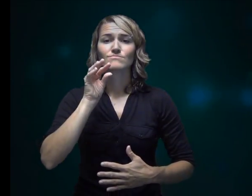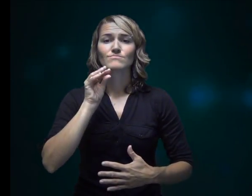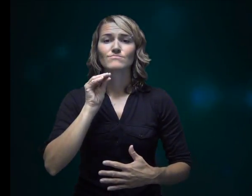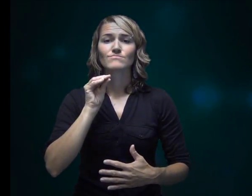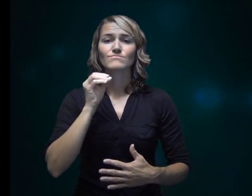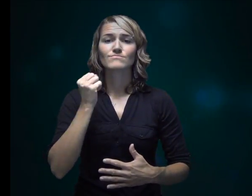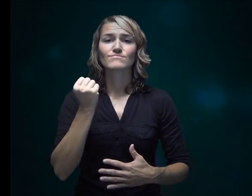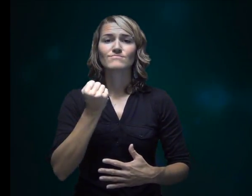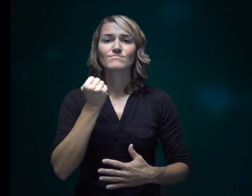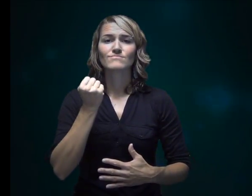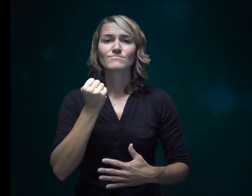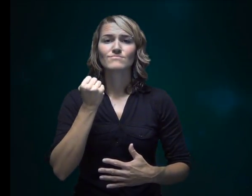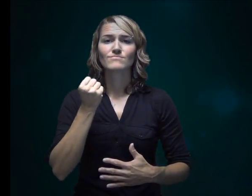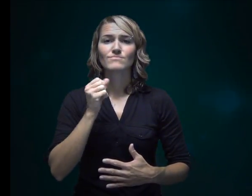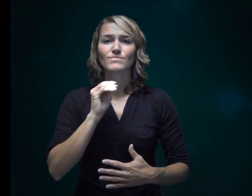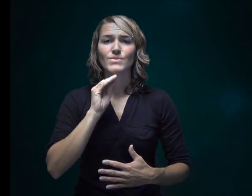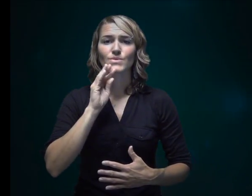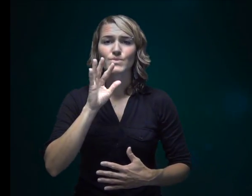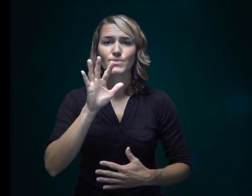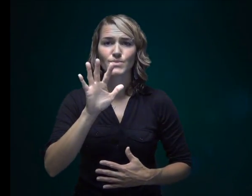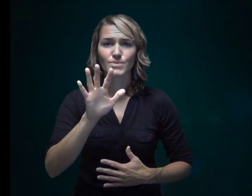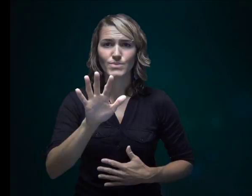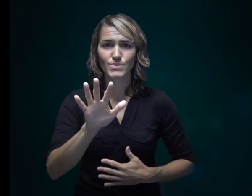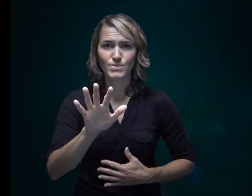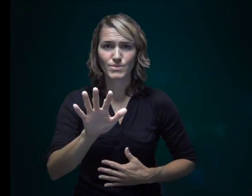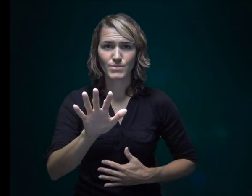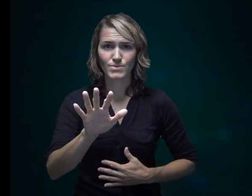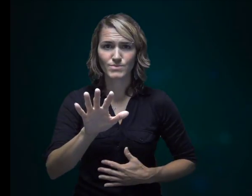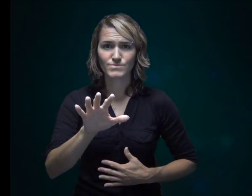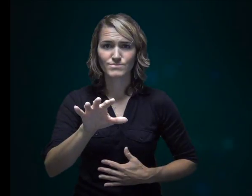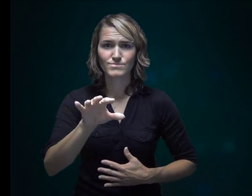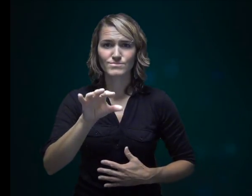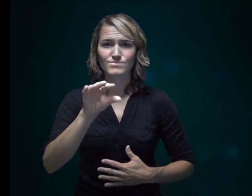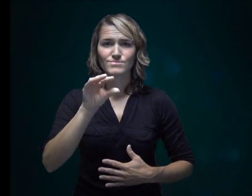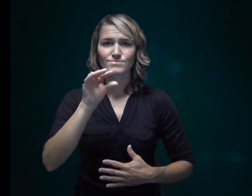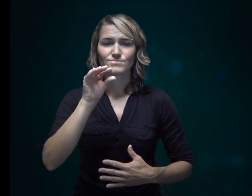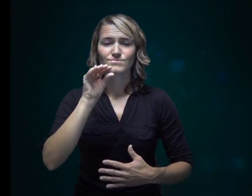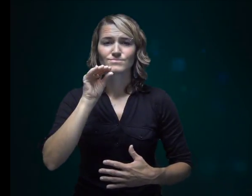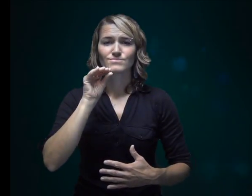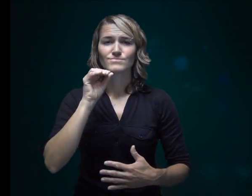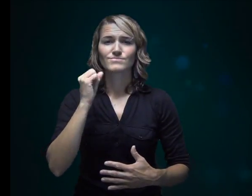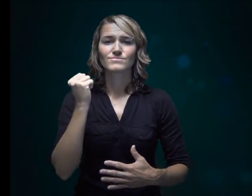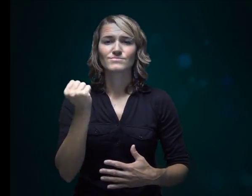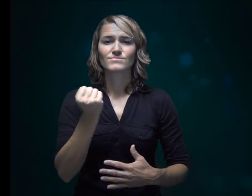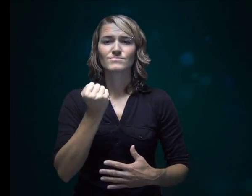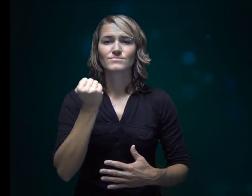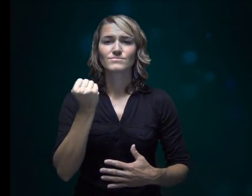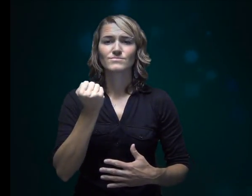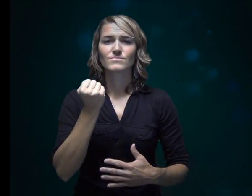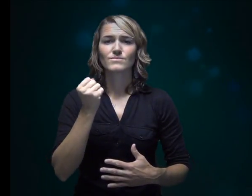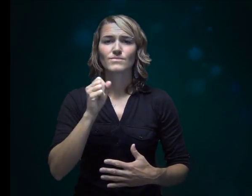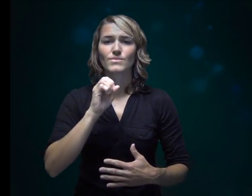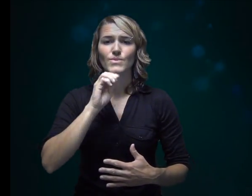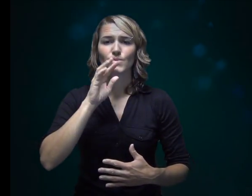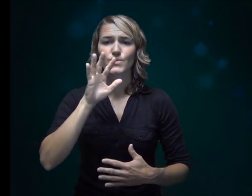Inhale, hold, exhale. Inhale, hold,